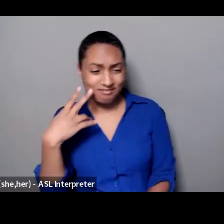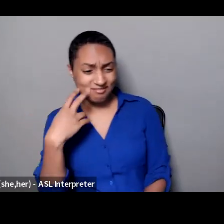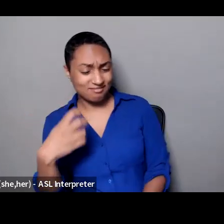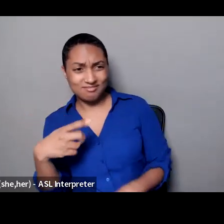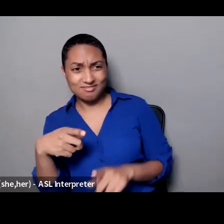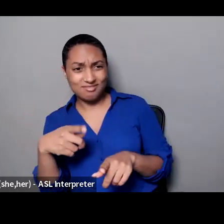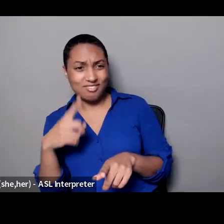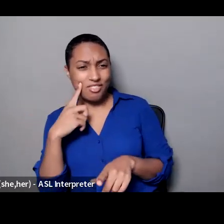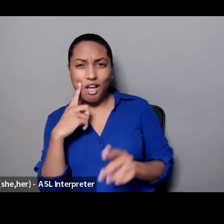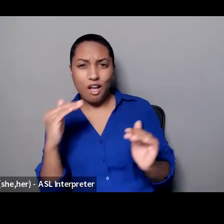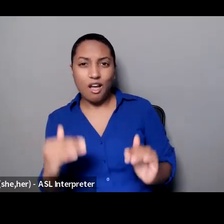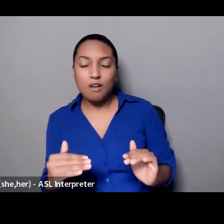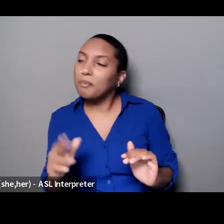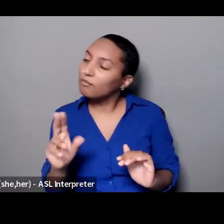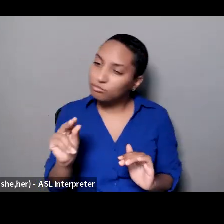decent lives.